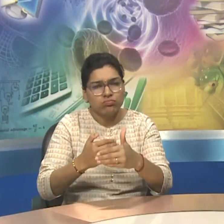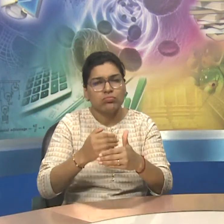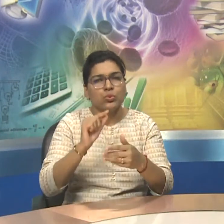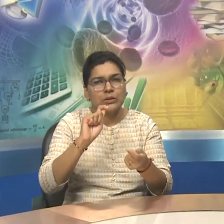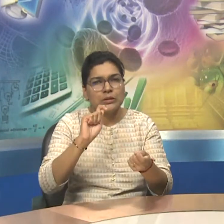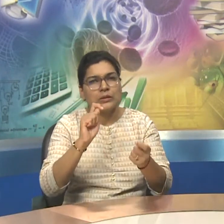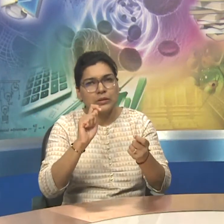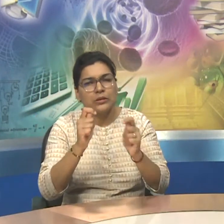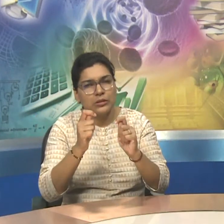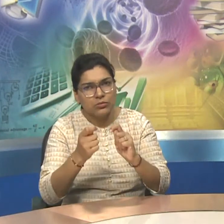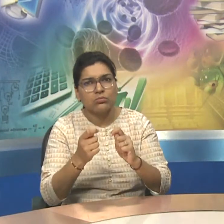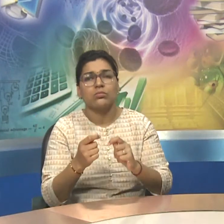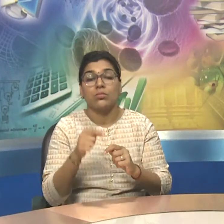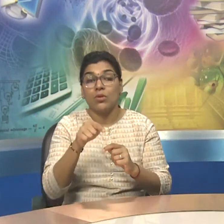political science